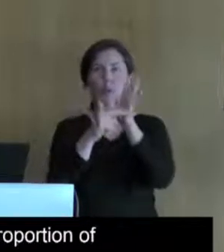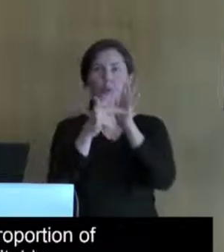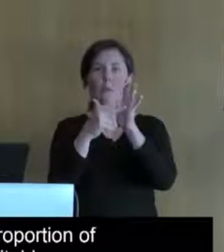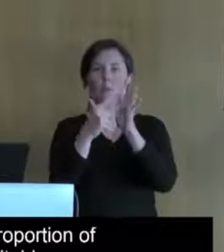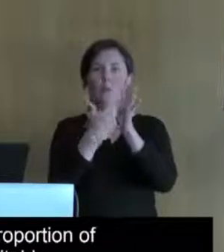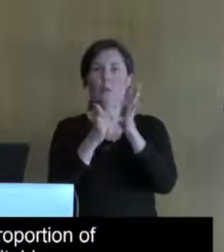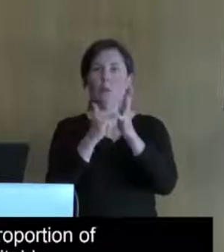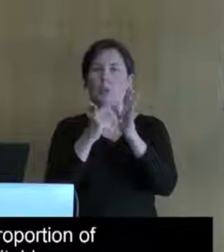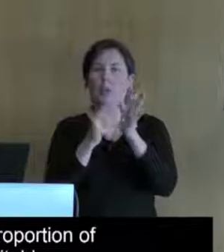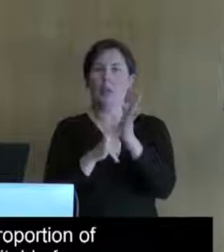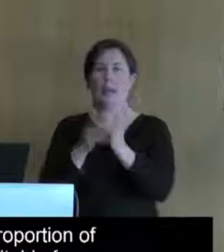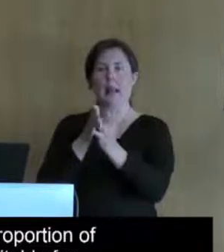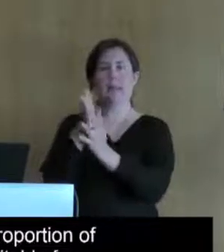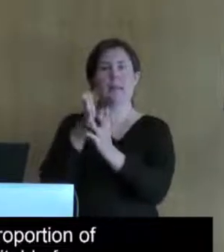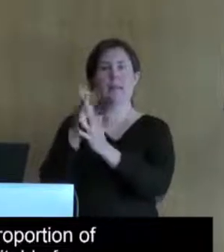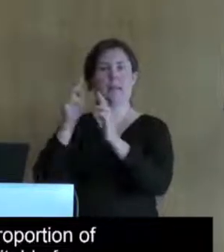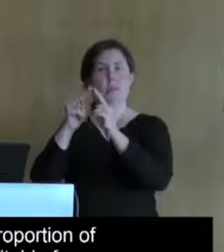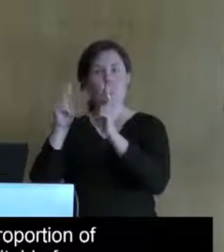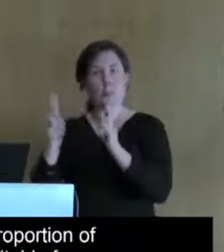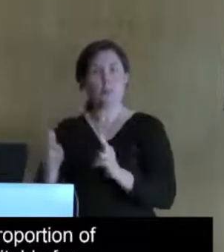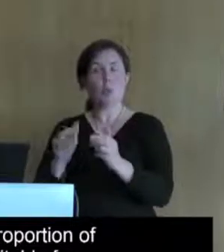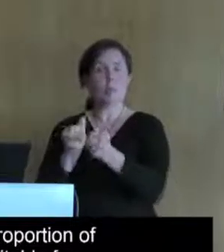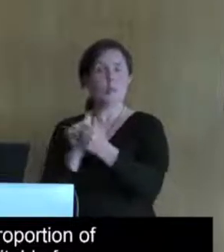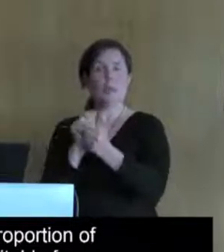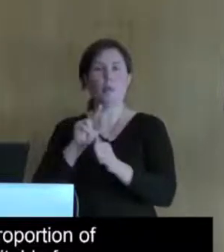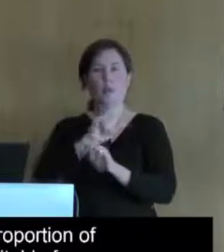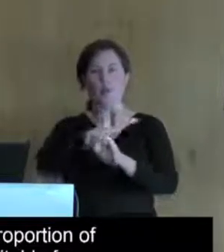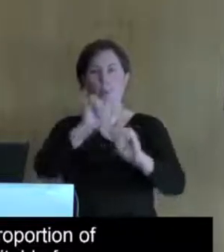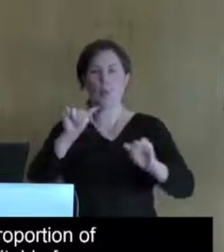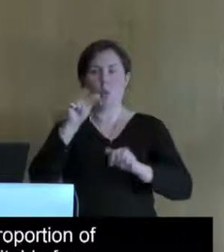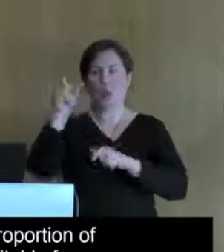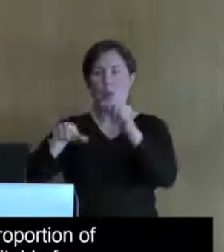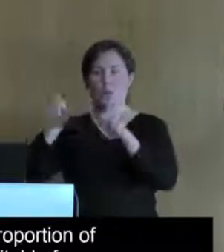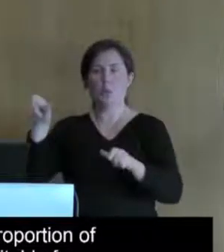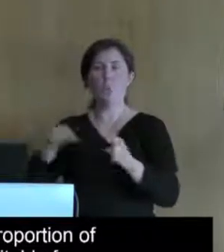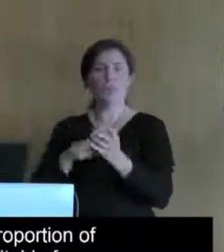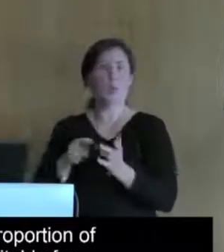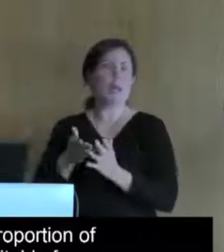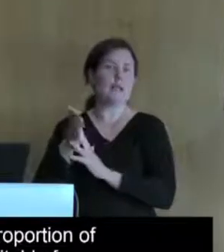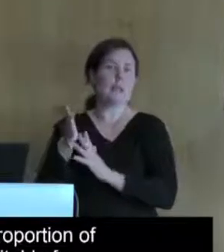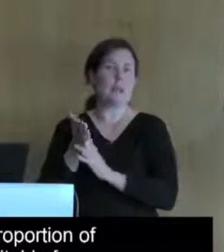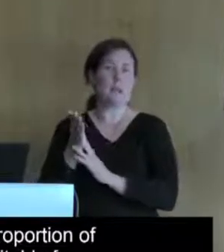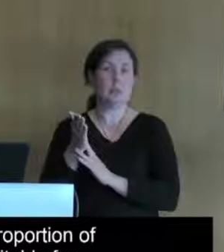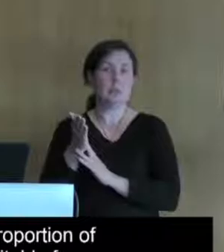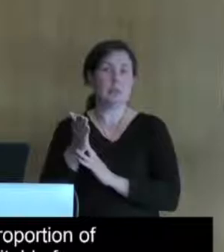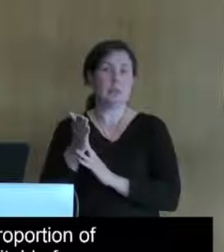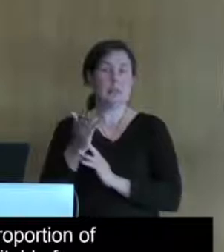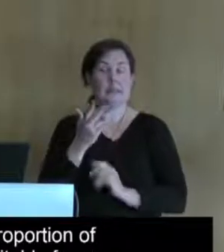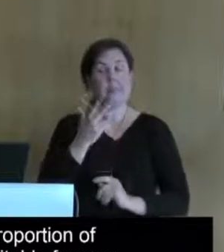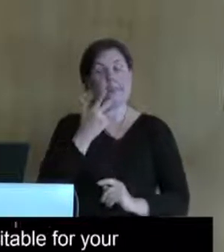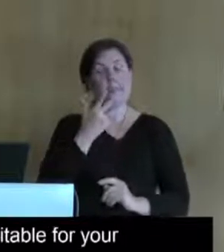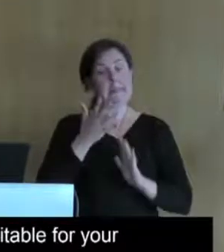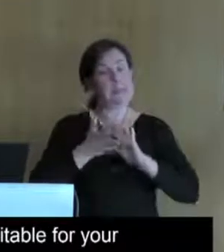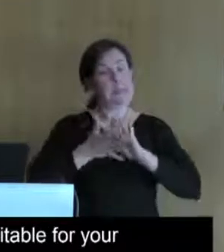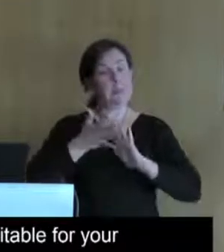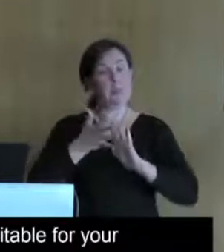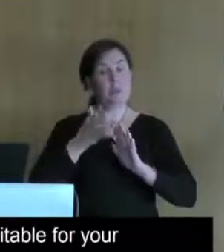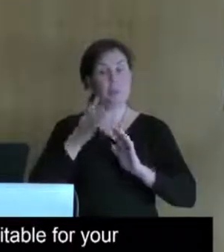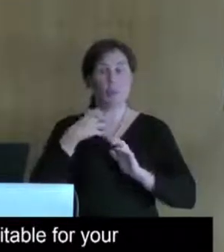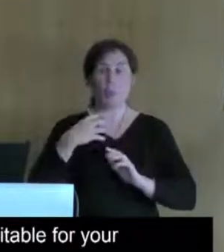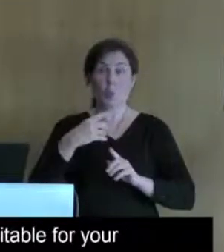a proportion, and I'm sure this is the same for department delivered properties, there is always a proportion of